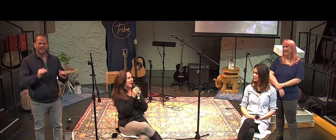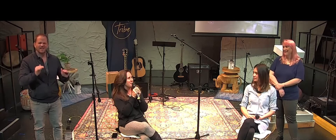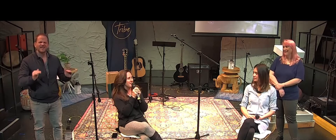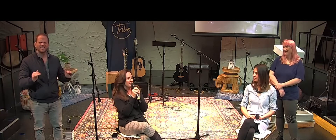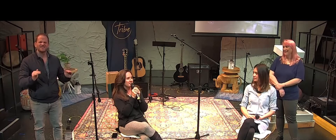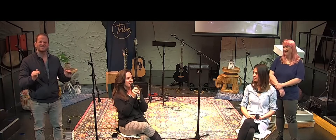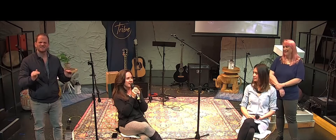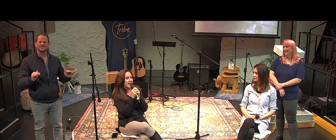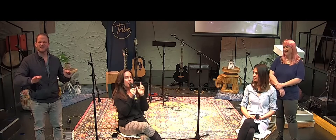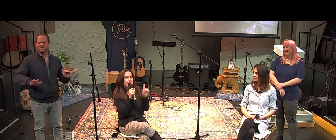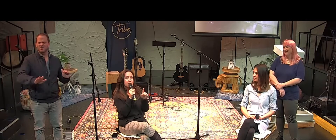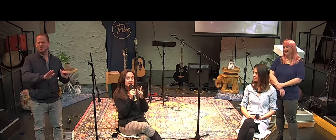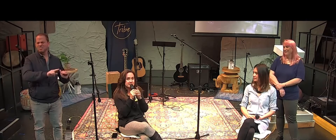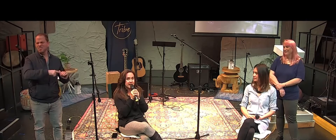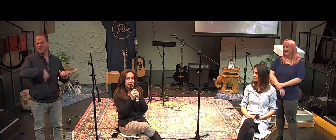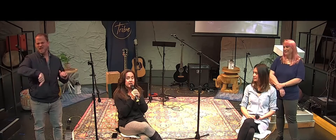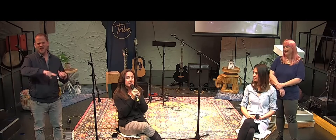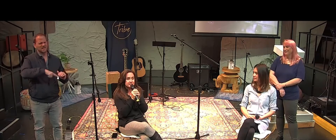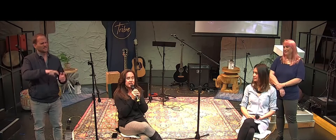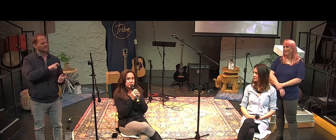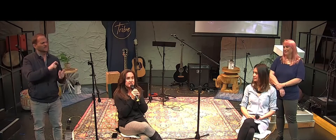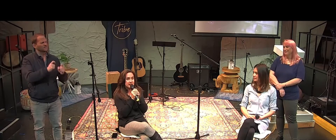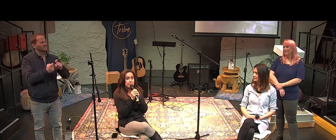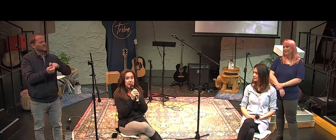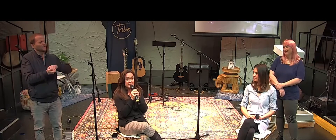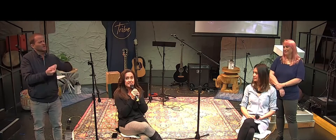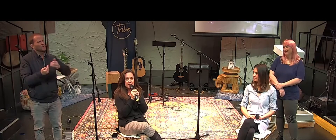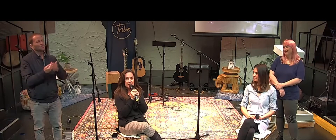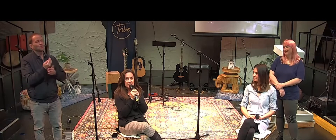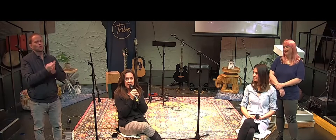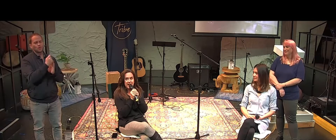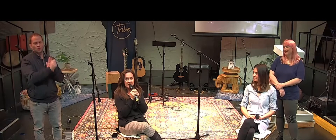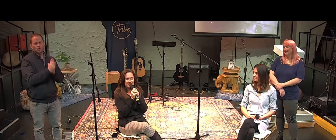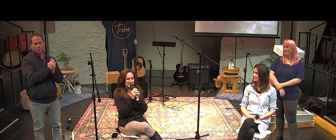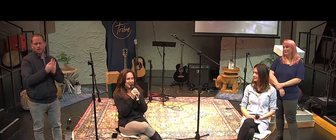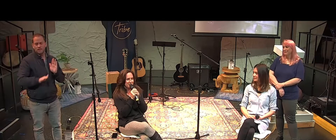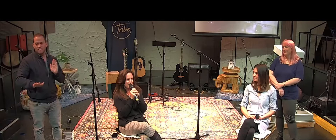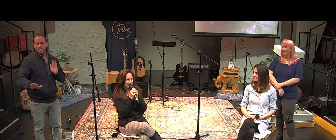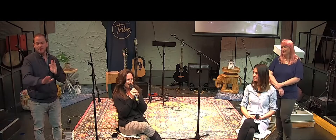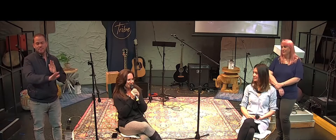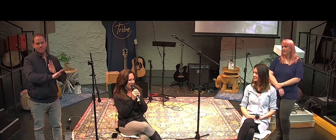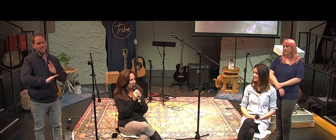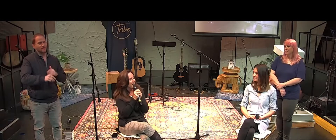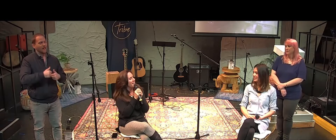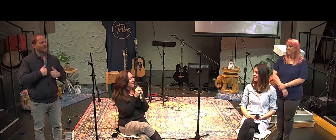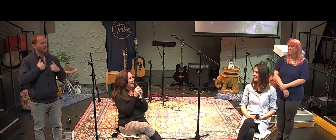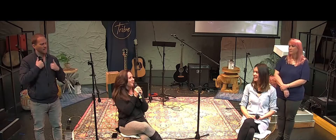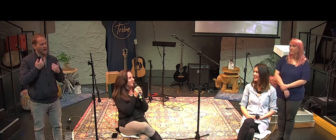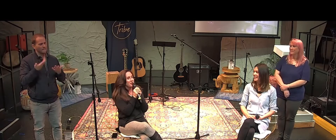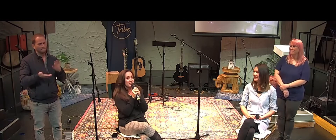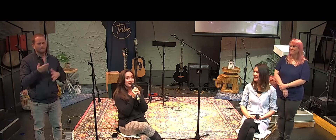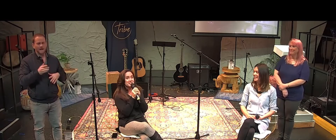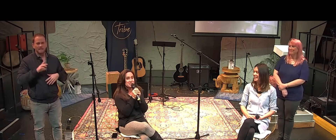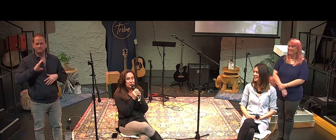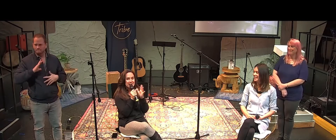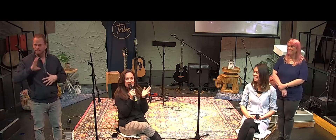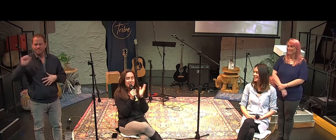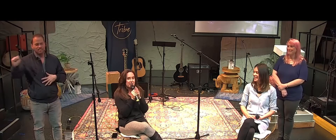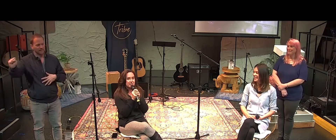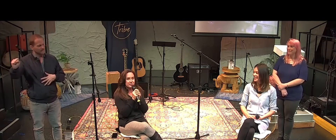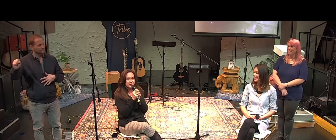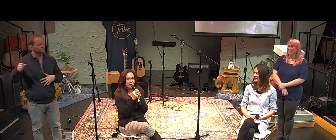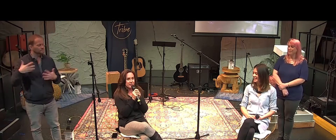And what Sabbathing looks like now, I must say, yesterday was like the best Sabbath that I had because none of my girls were home. No, they're a